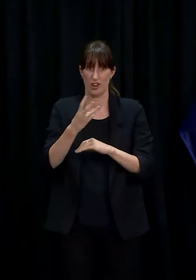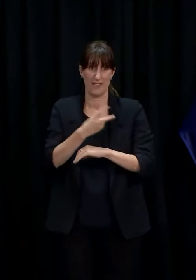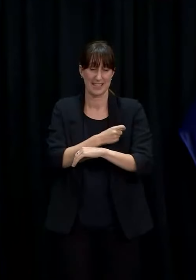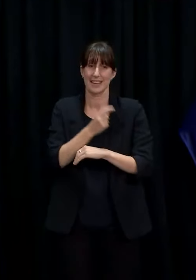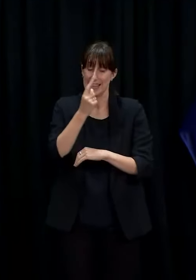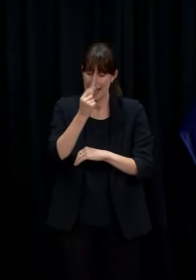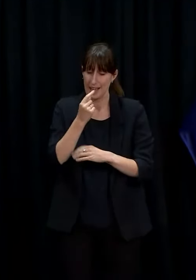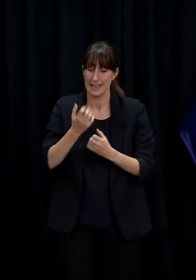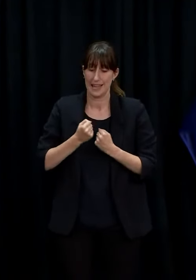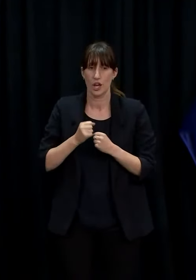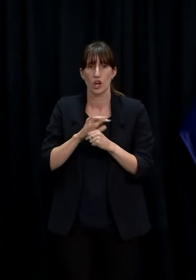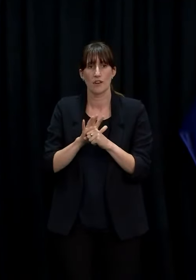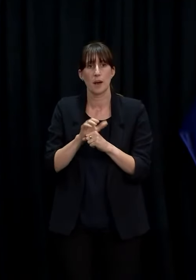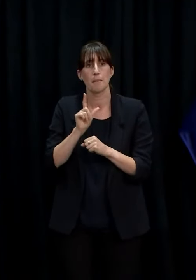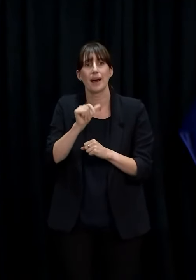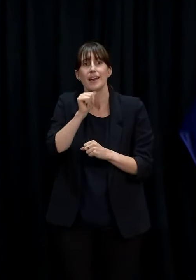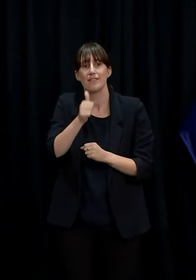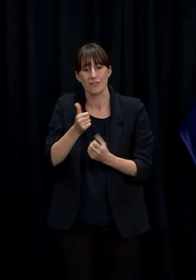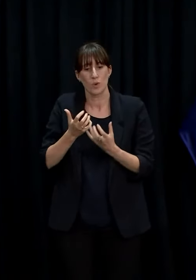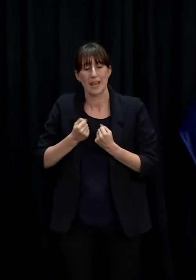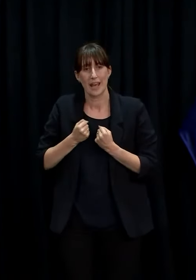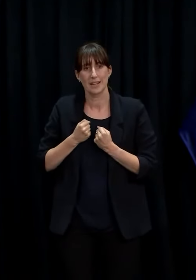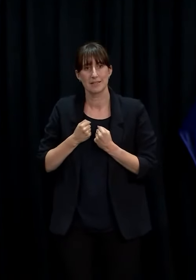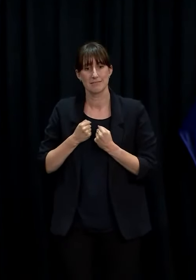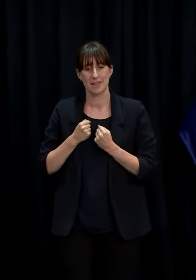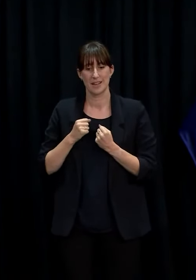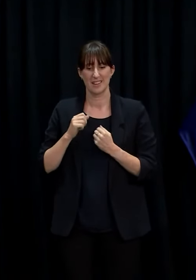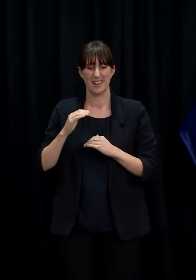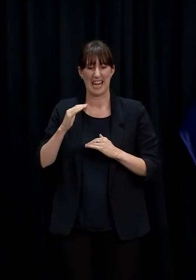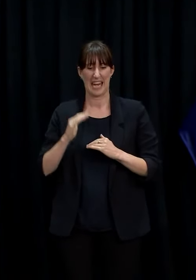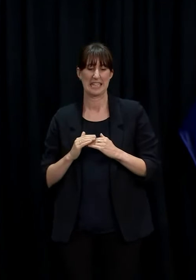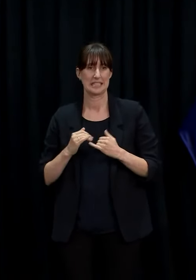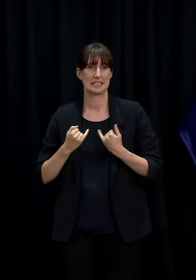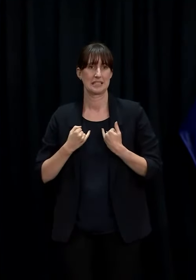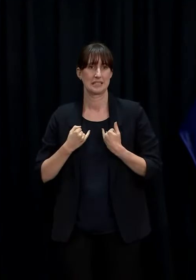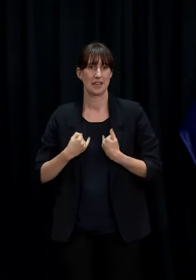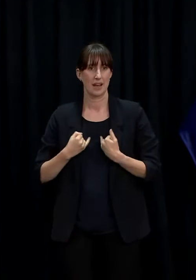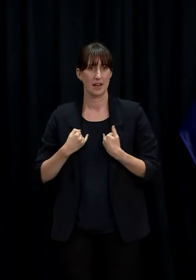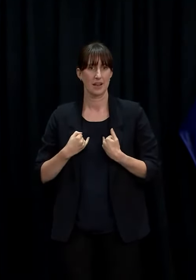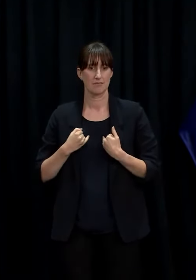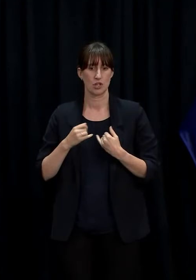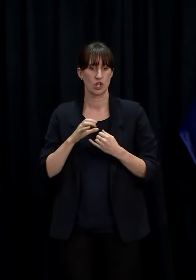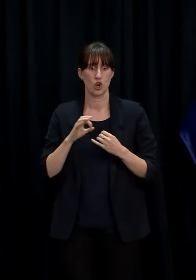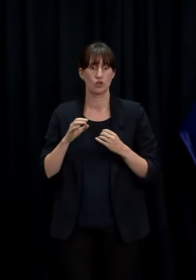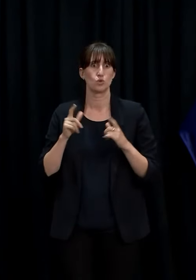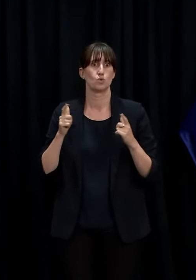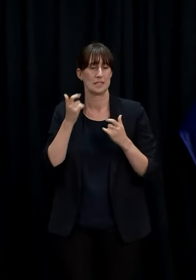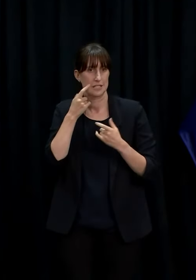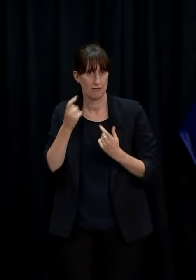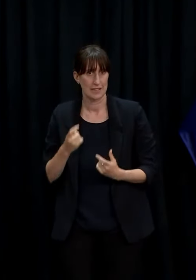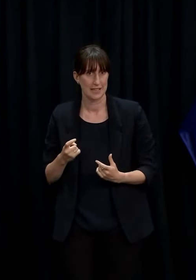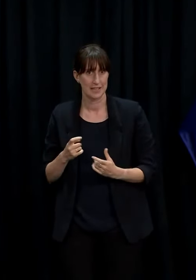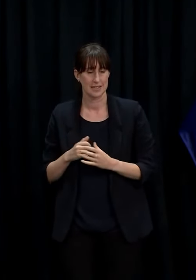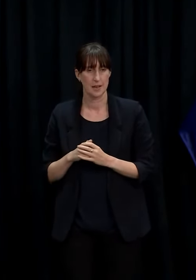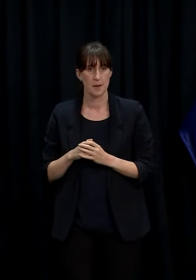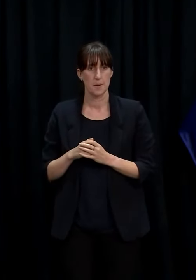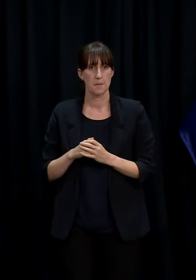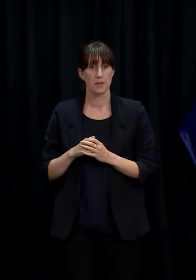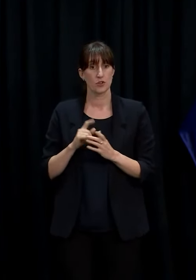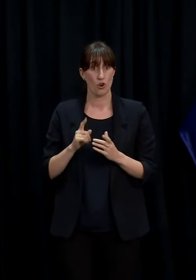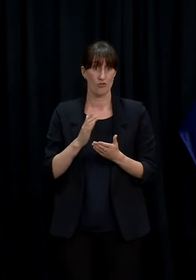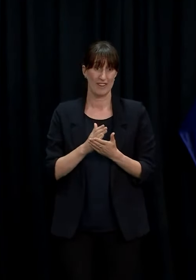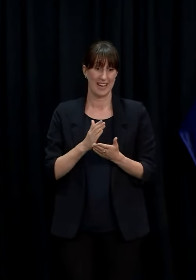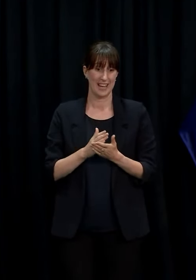the consequences are less likely to be severe. And so, again, it does reinforce the vaccination